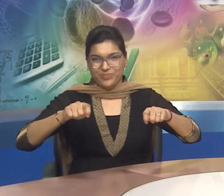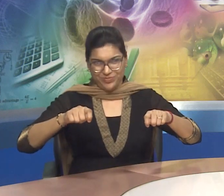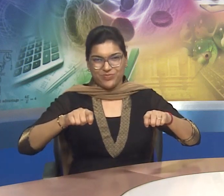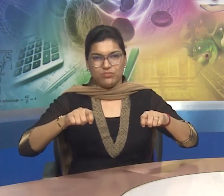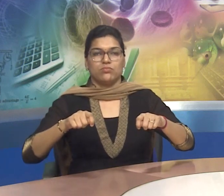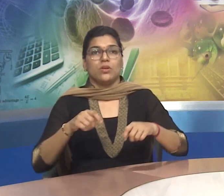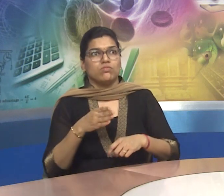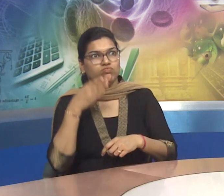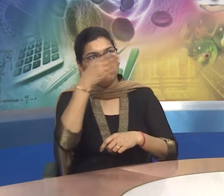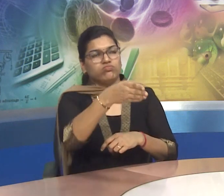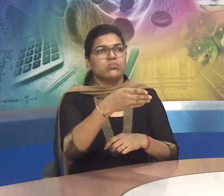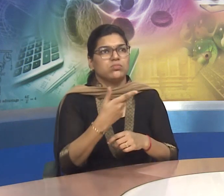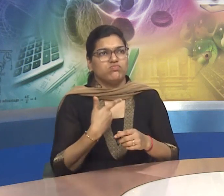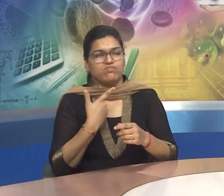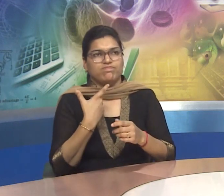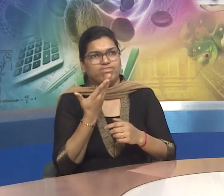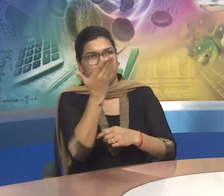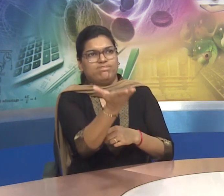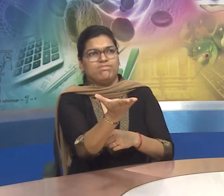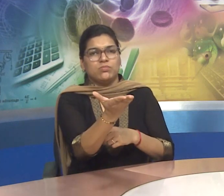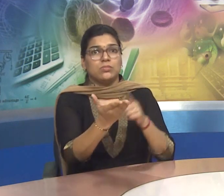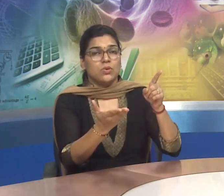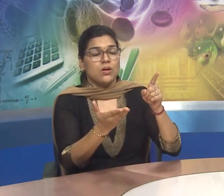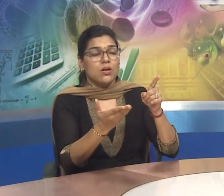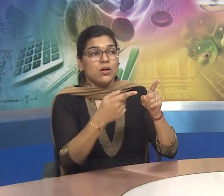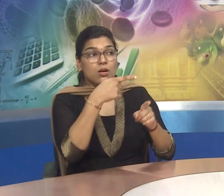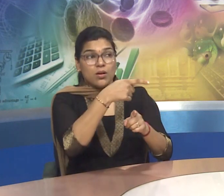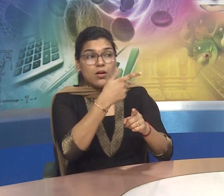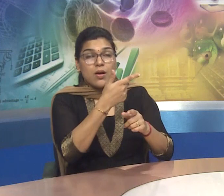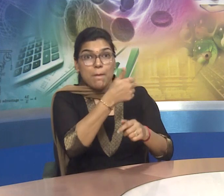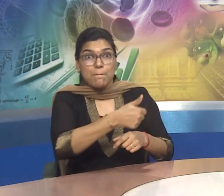the workplace both persons are equal before law,